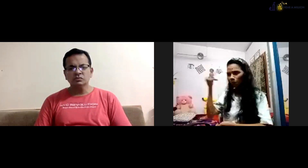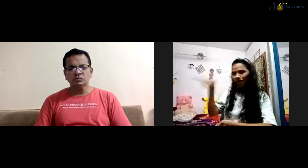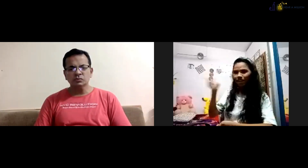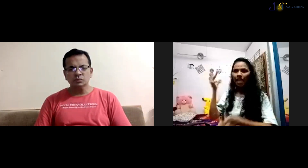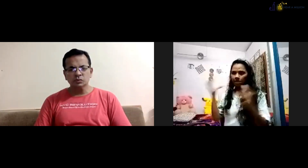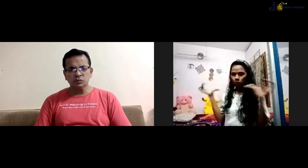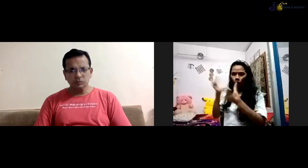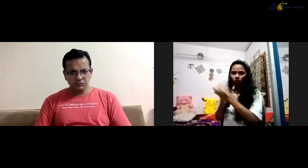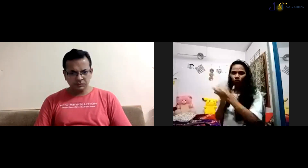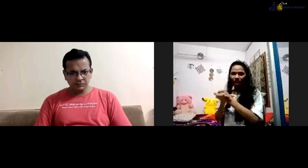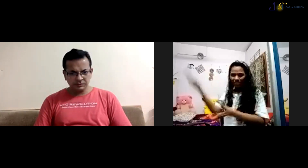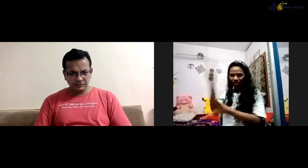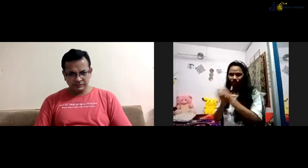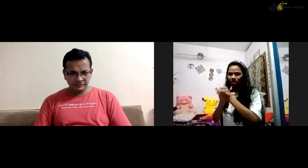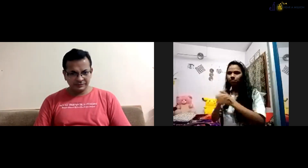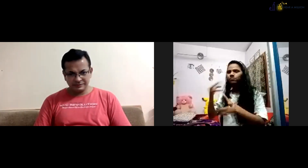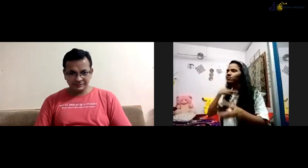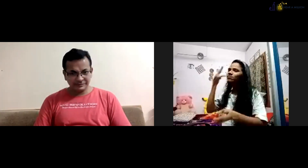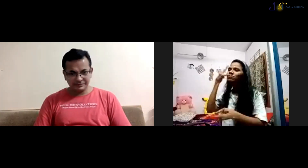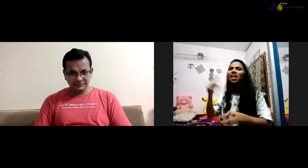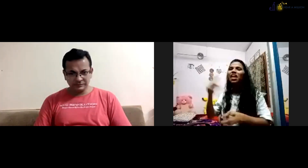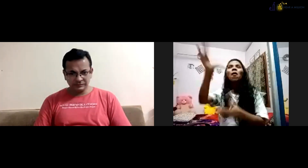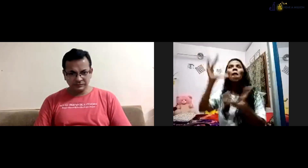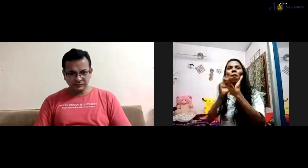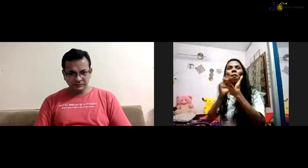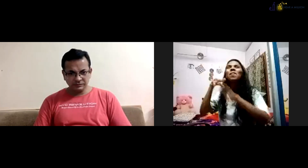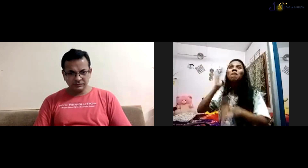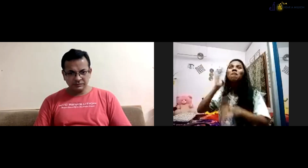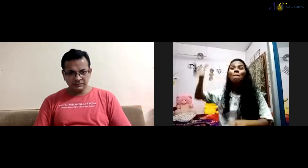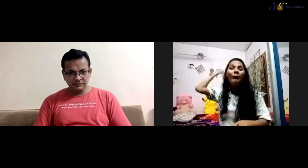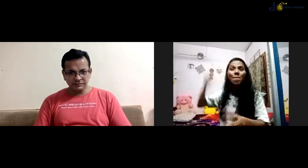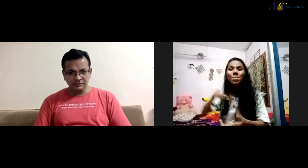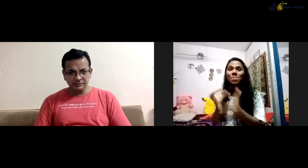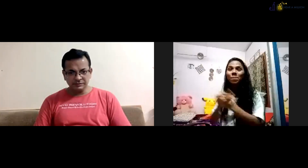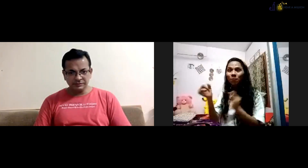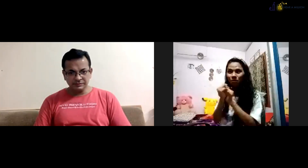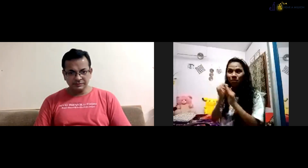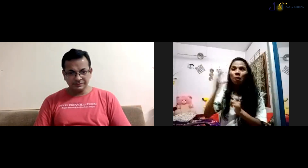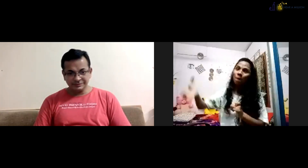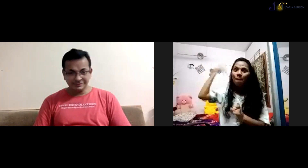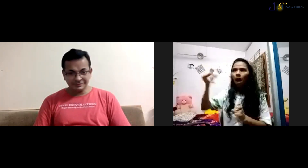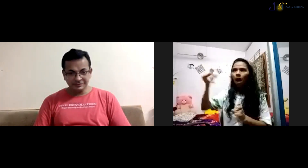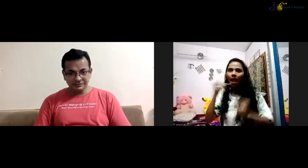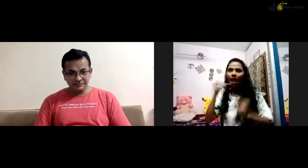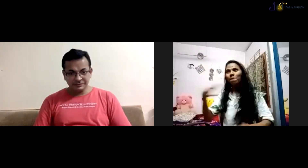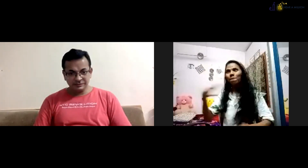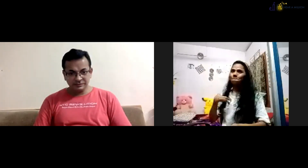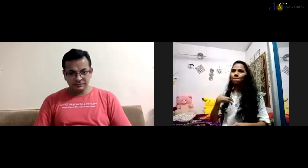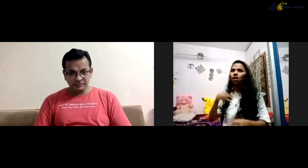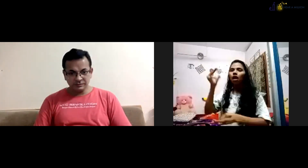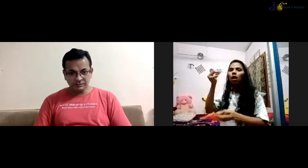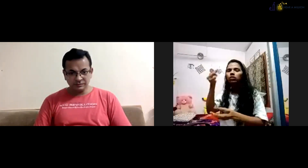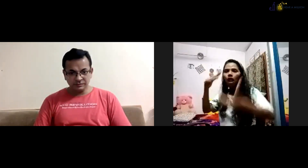was underconfident. People were looking at me, and my friends were also there. So they were saying,